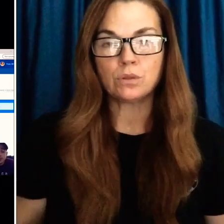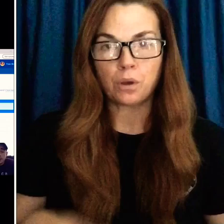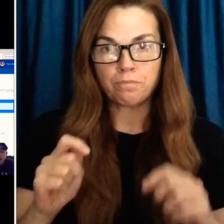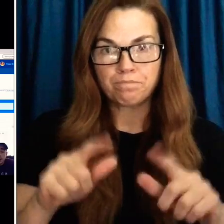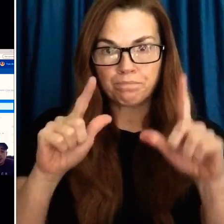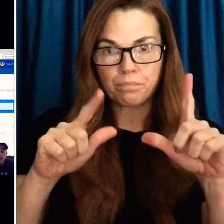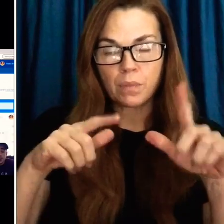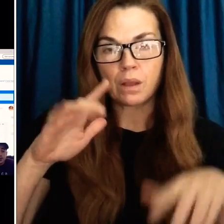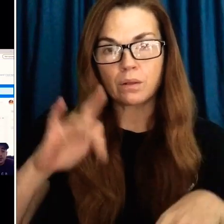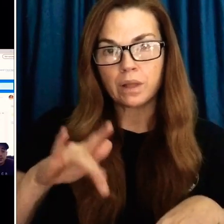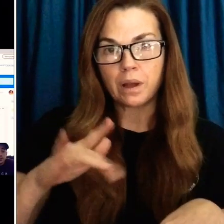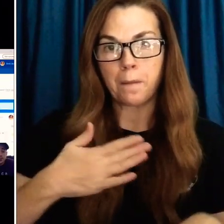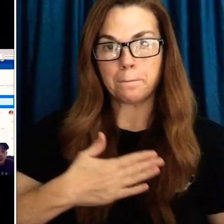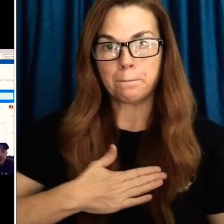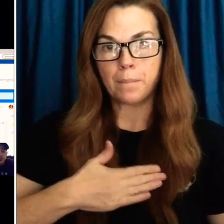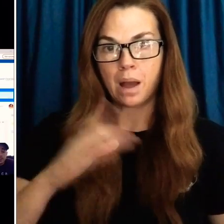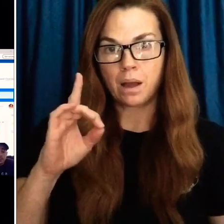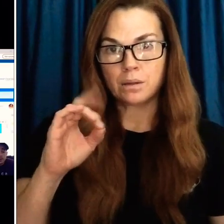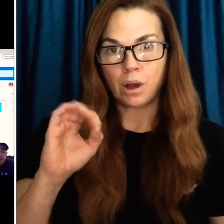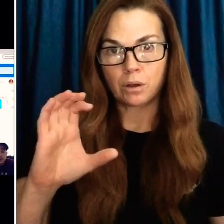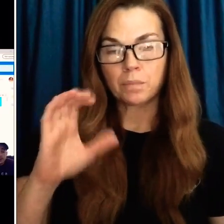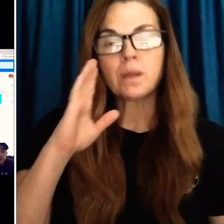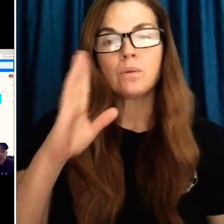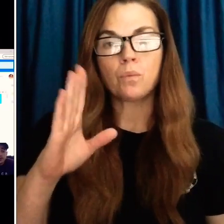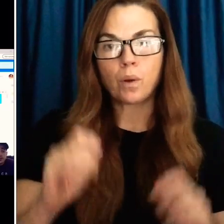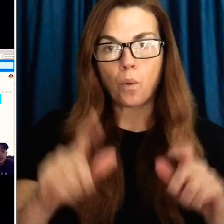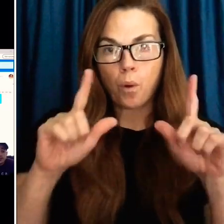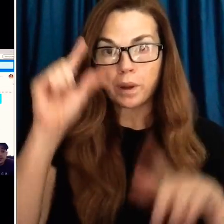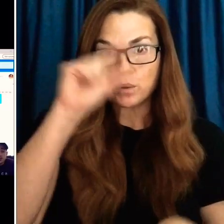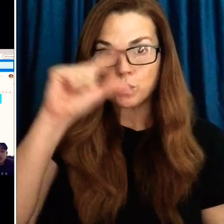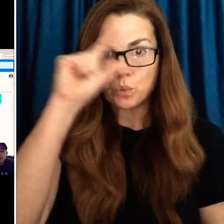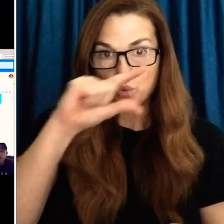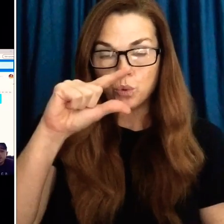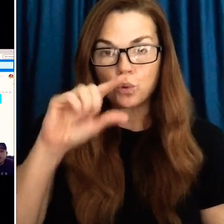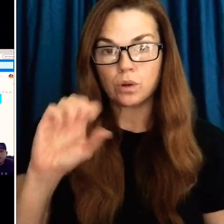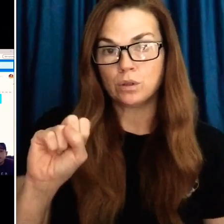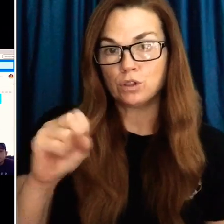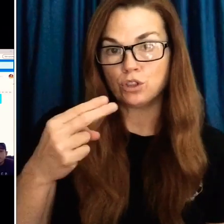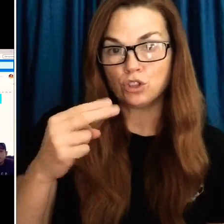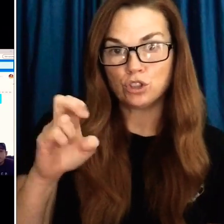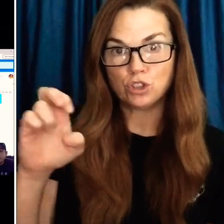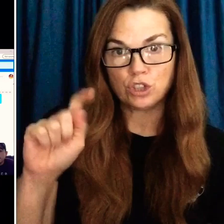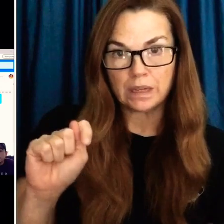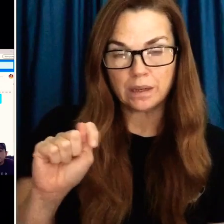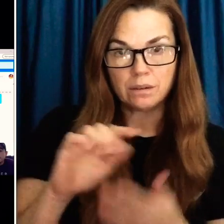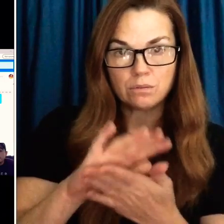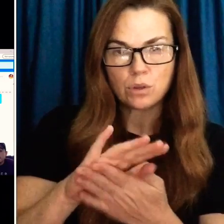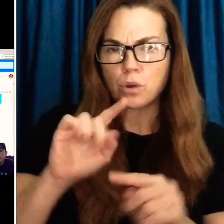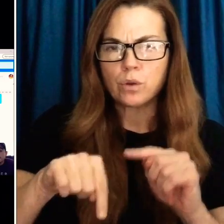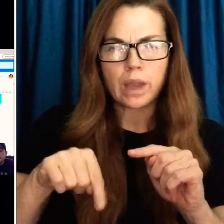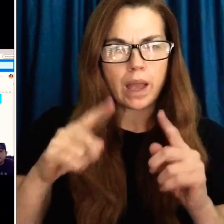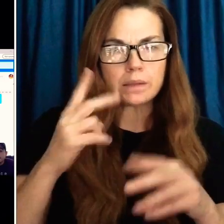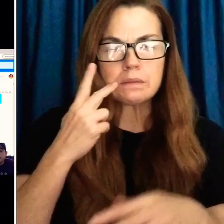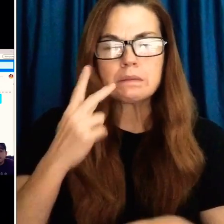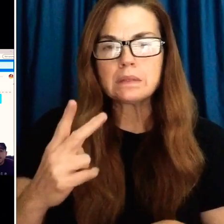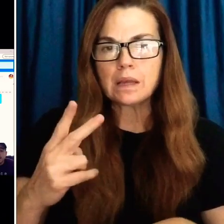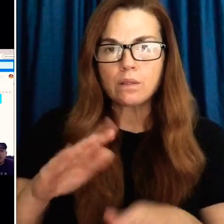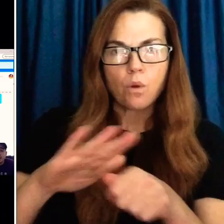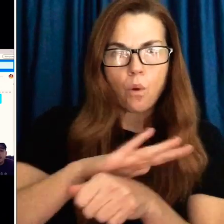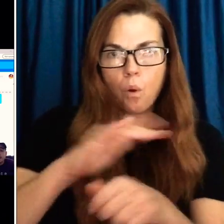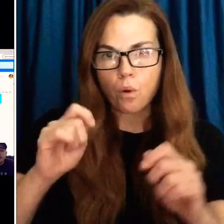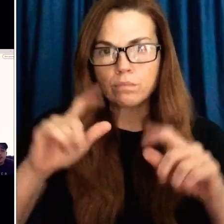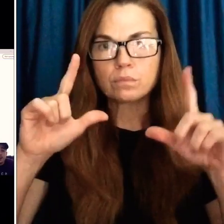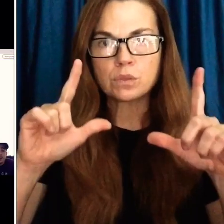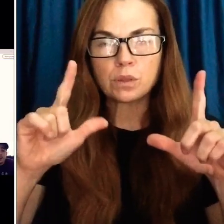up a Google Sheet for you. Okay, now you can't see this entire Google Sheet, so it would probably be best to click on this